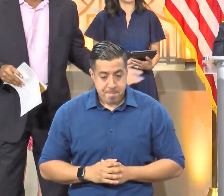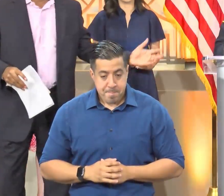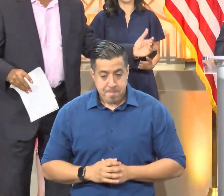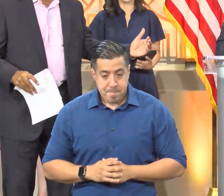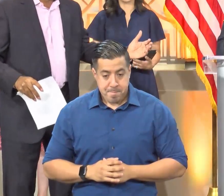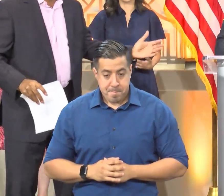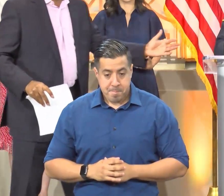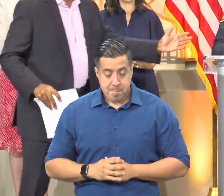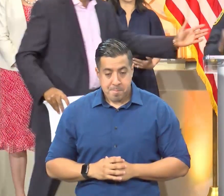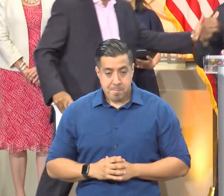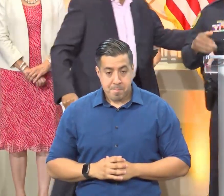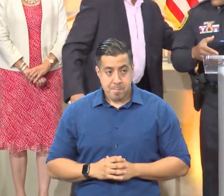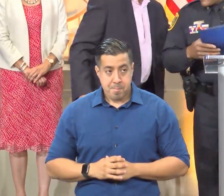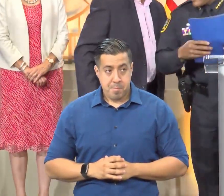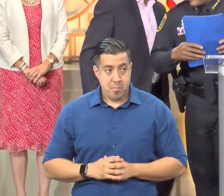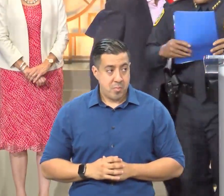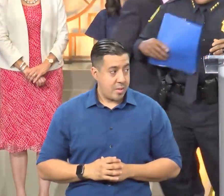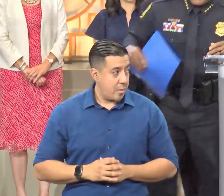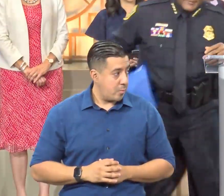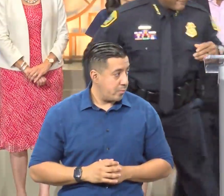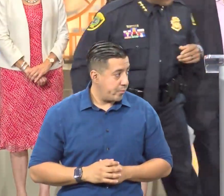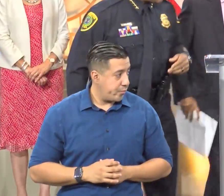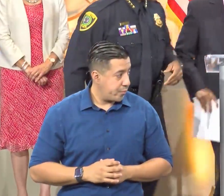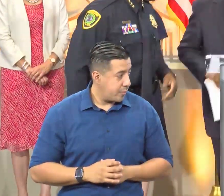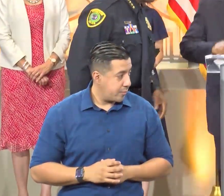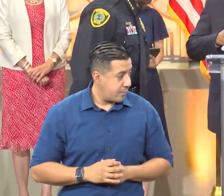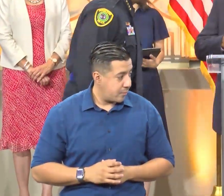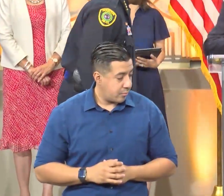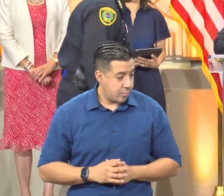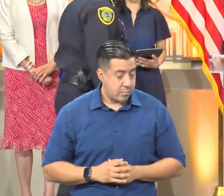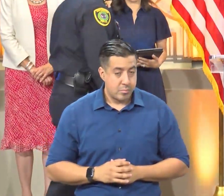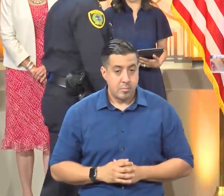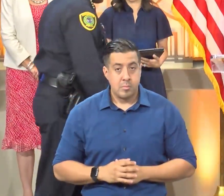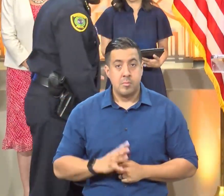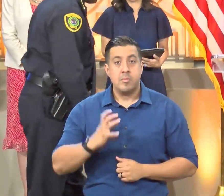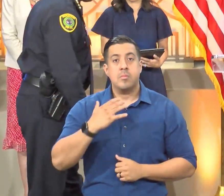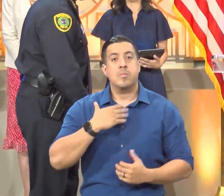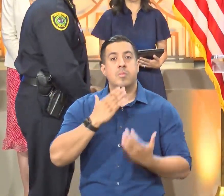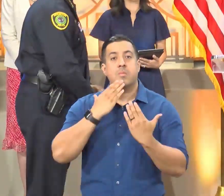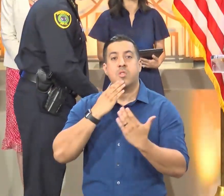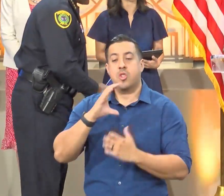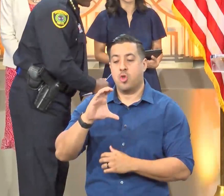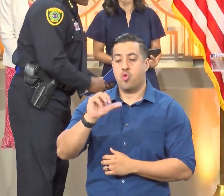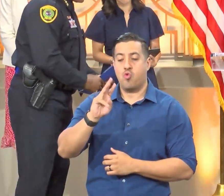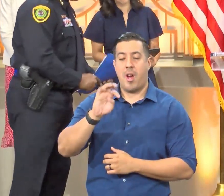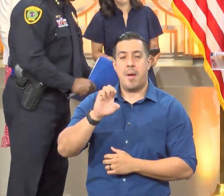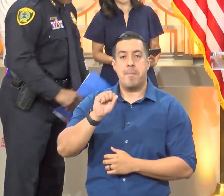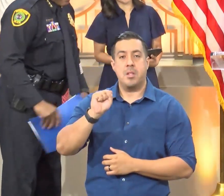I'm sorry. Do you want to get up? Yeah. Sorry. So let me thank Crime Stoppers, and